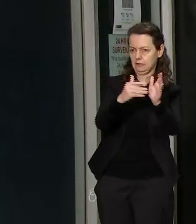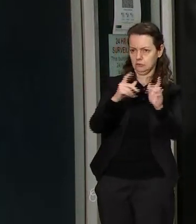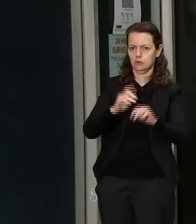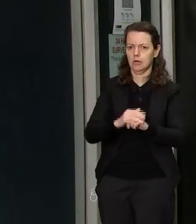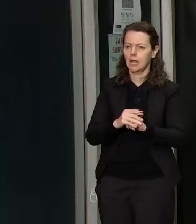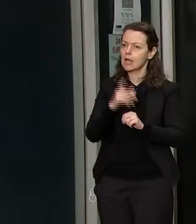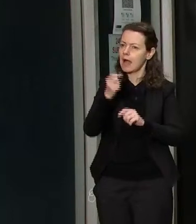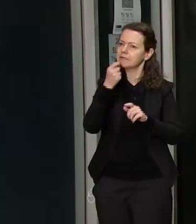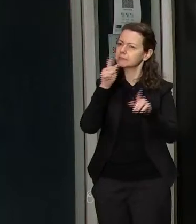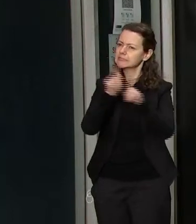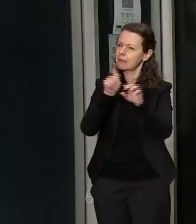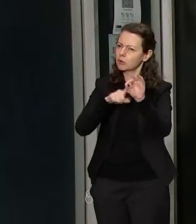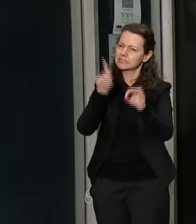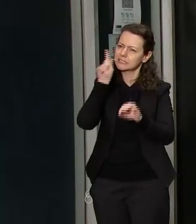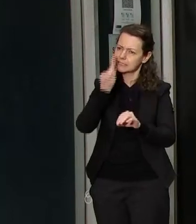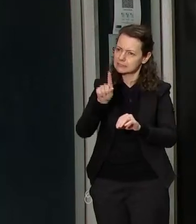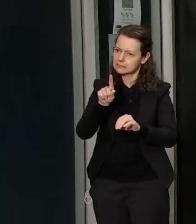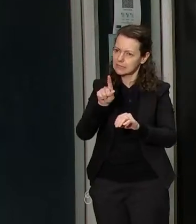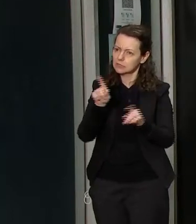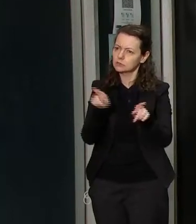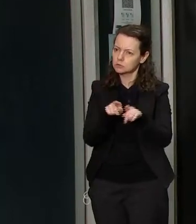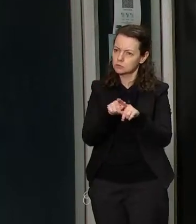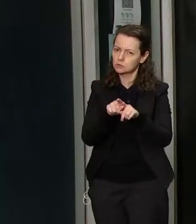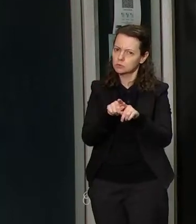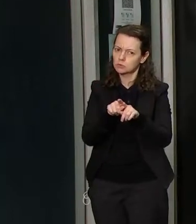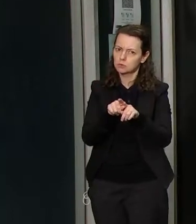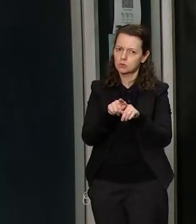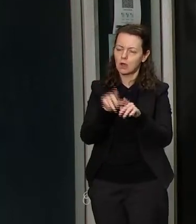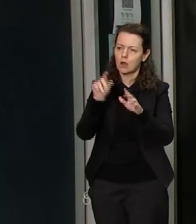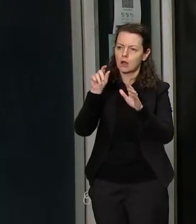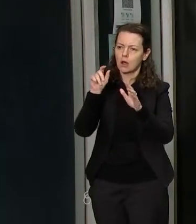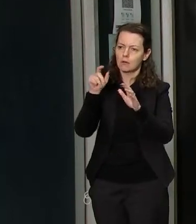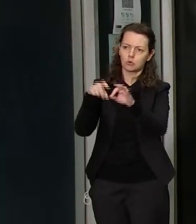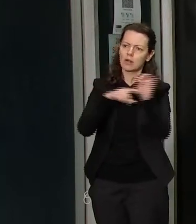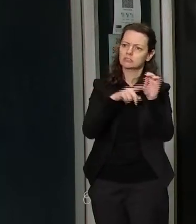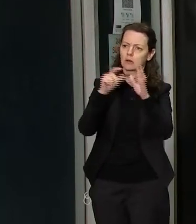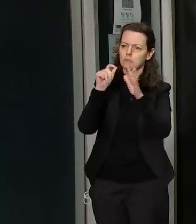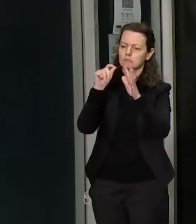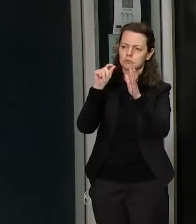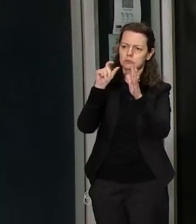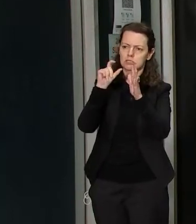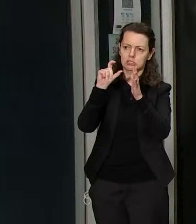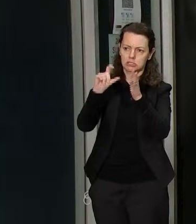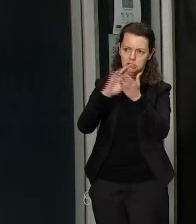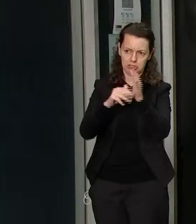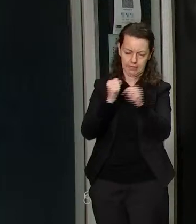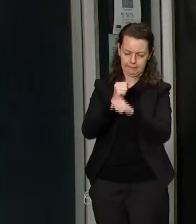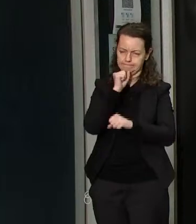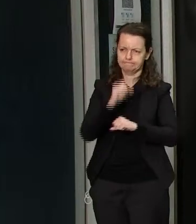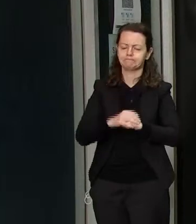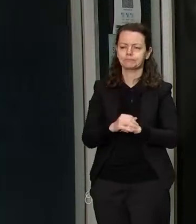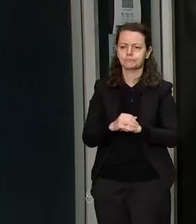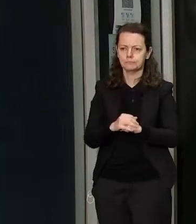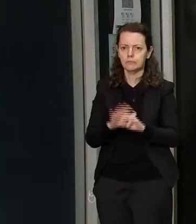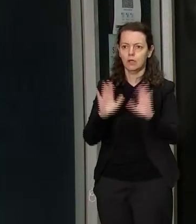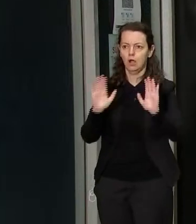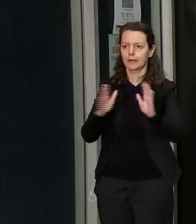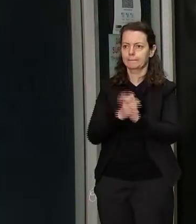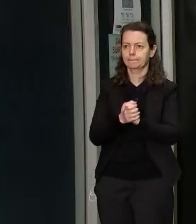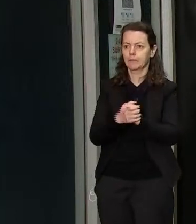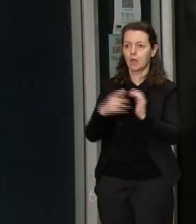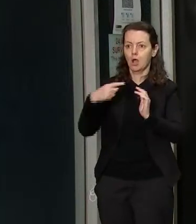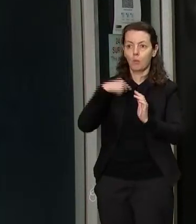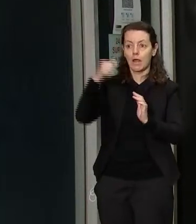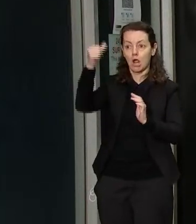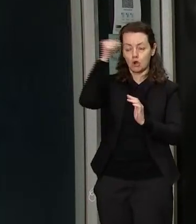similar question was asked yesterday, Raf, of Professor Cheng, or in recent days anyway. There's no magic